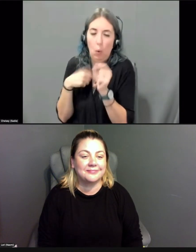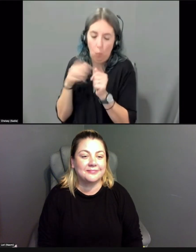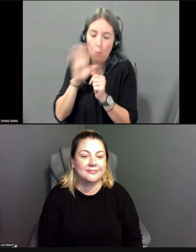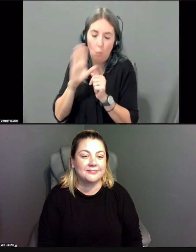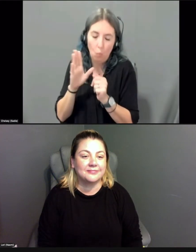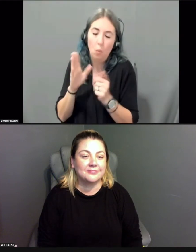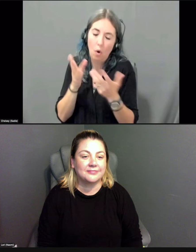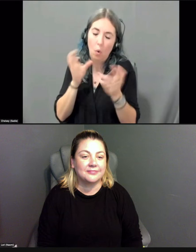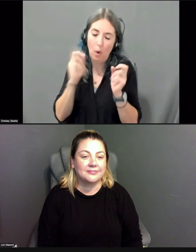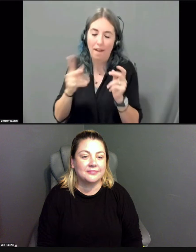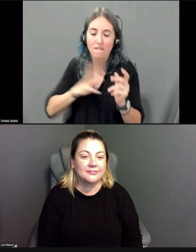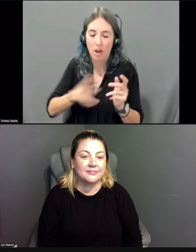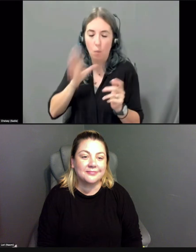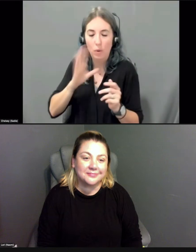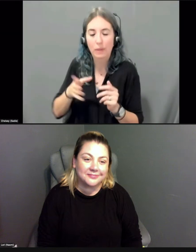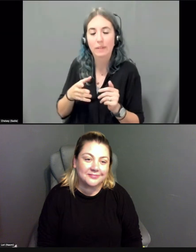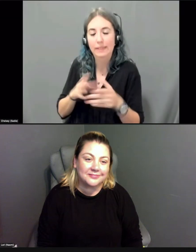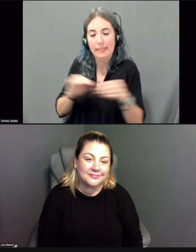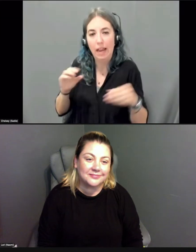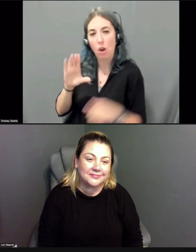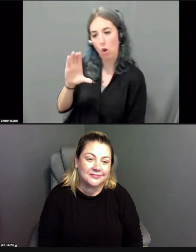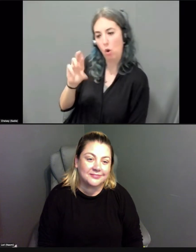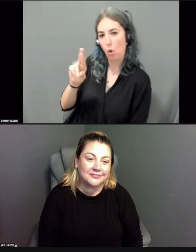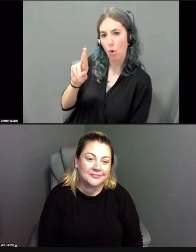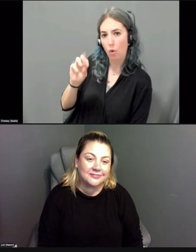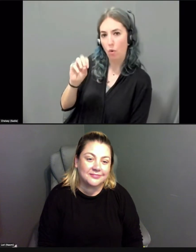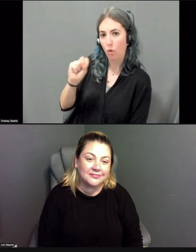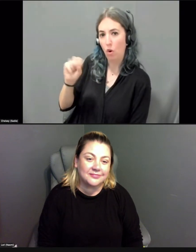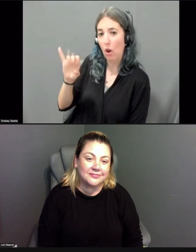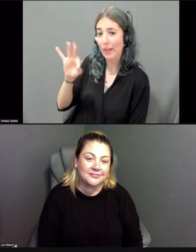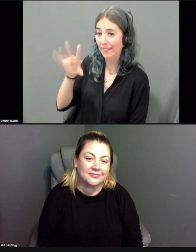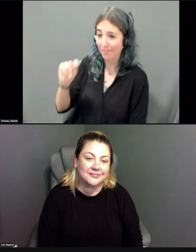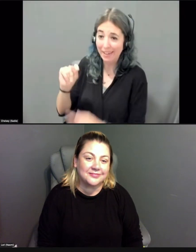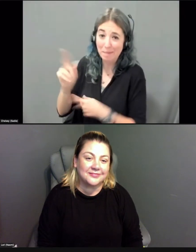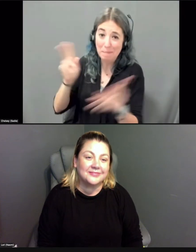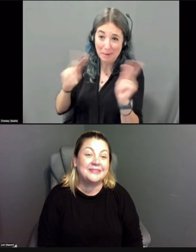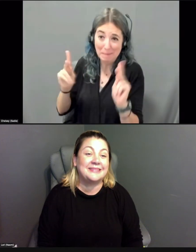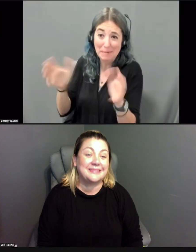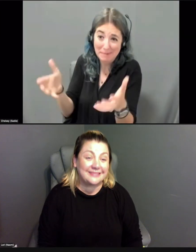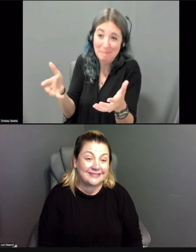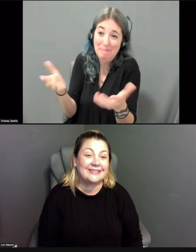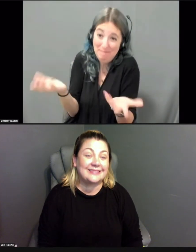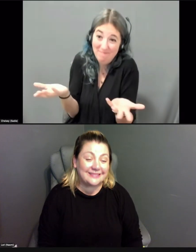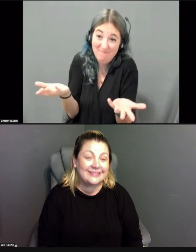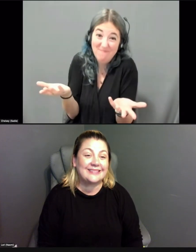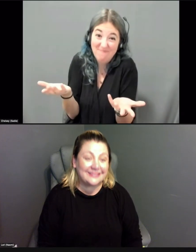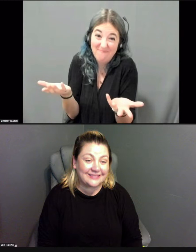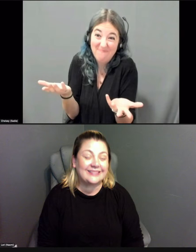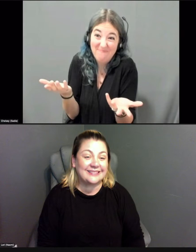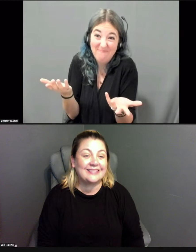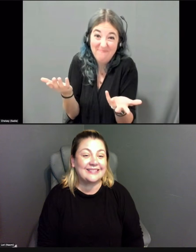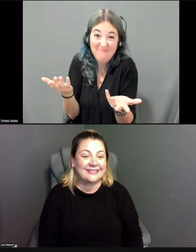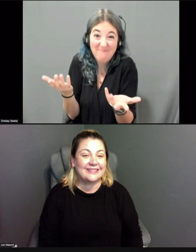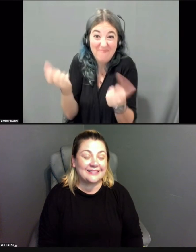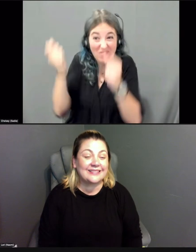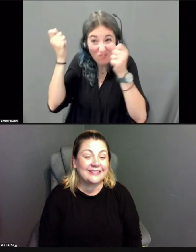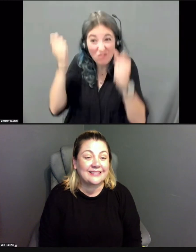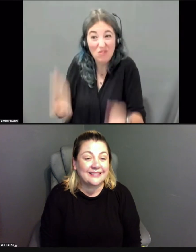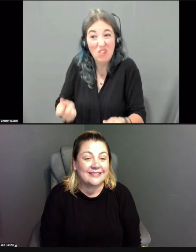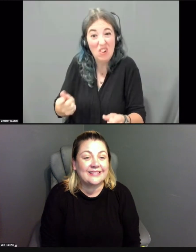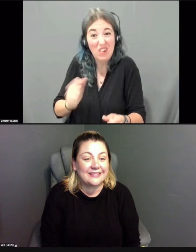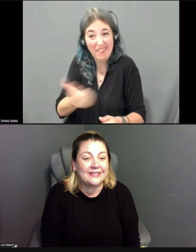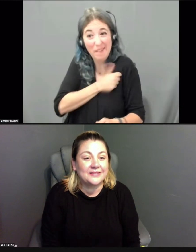I knew what you were going to say. Get mad at me for saying that. But yes, like with CrossFit, that is a notoriously,